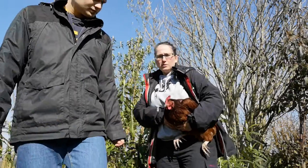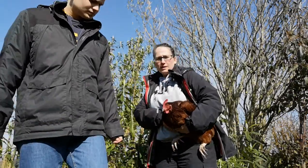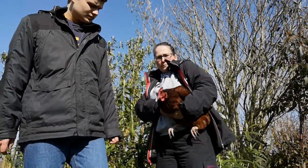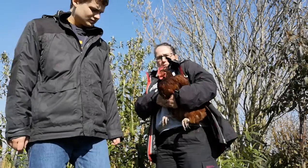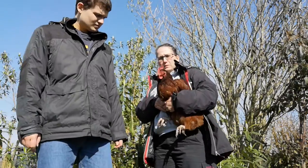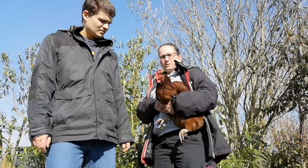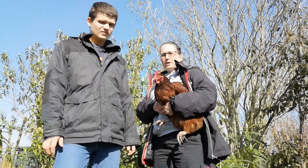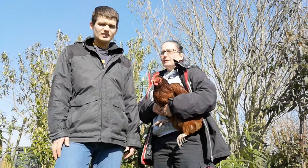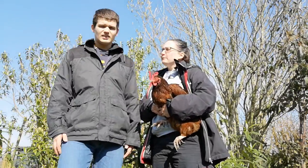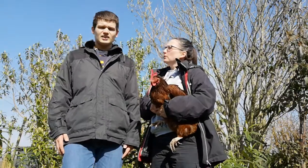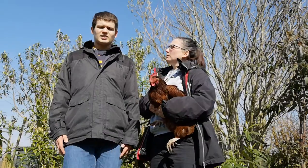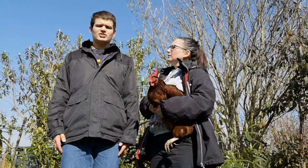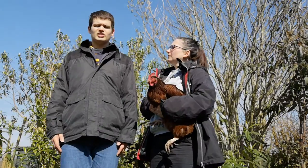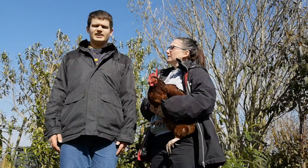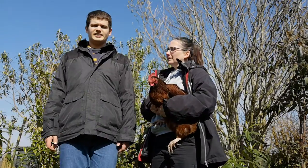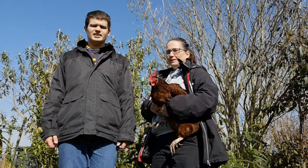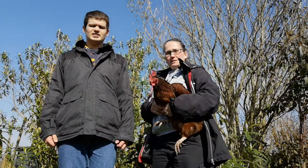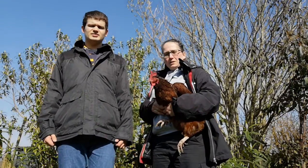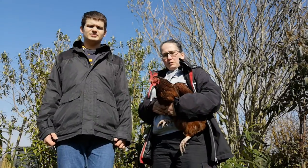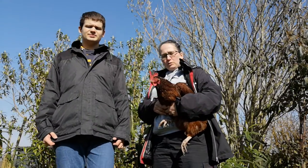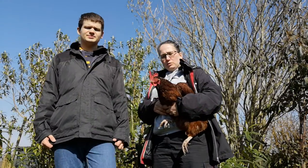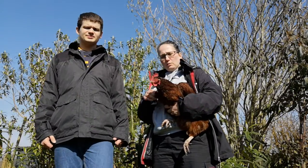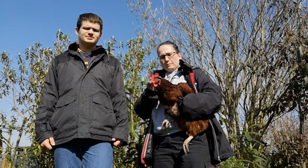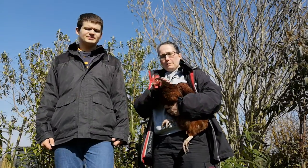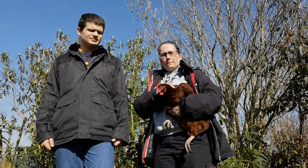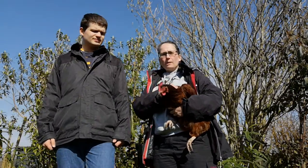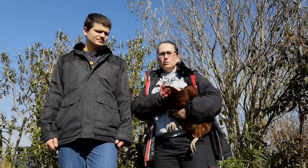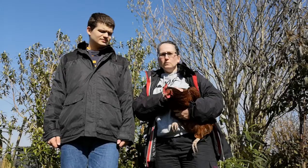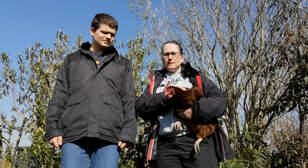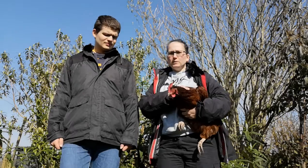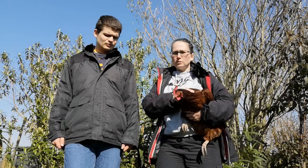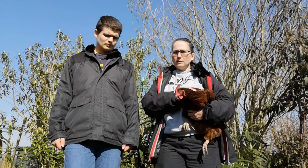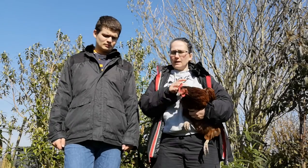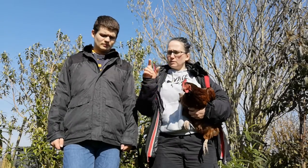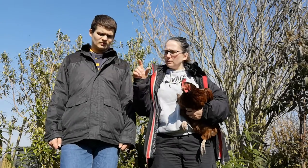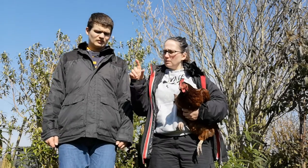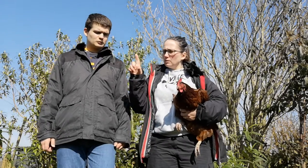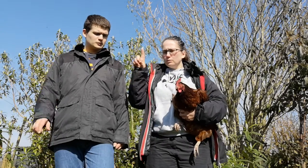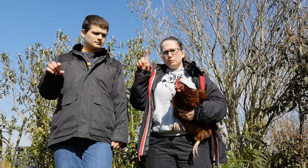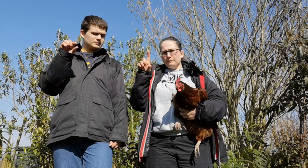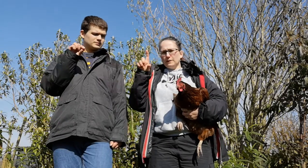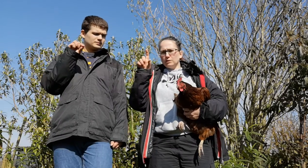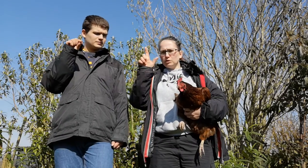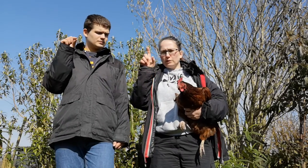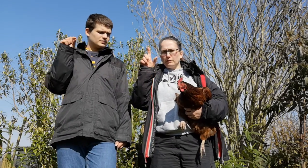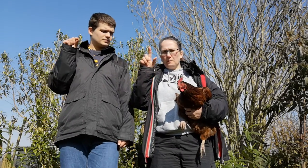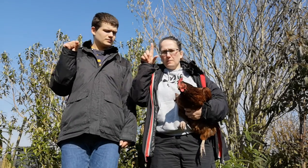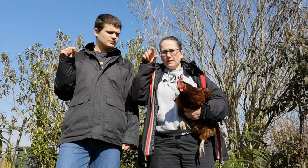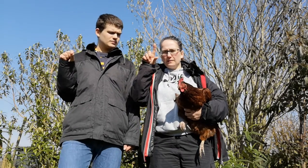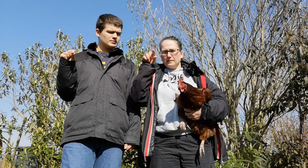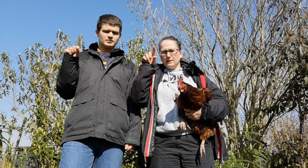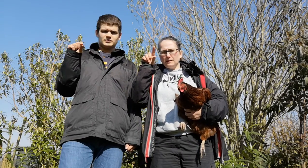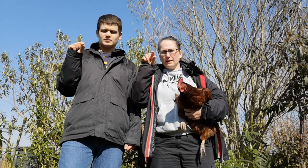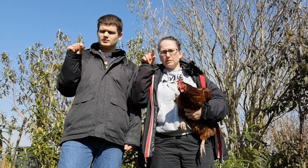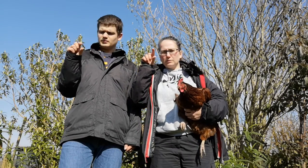So today we're doing the sign for chicken. So you need to get two fingers, your thumb and the finger next to